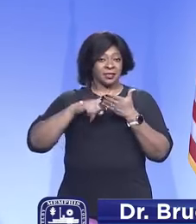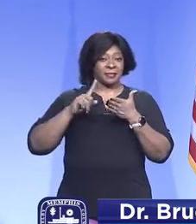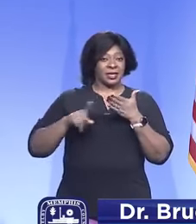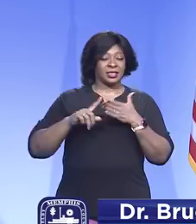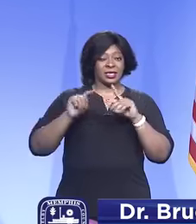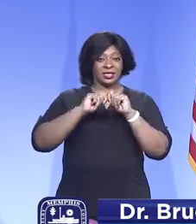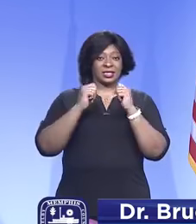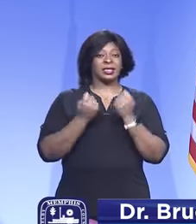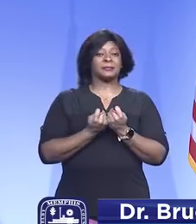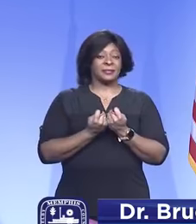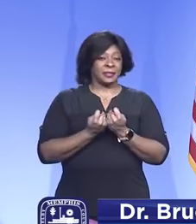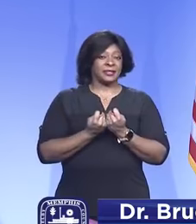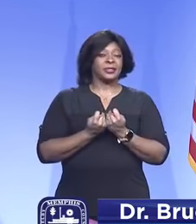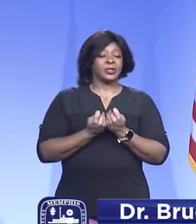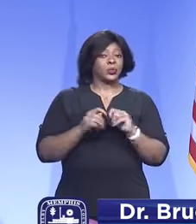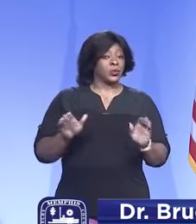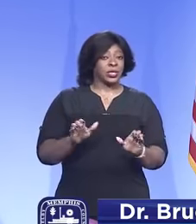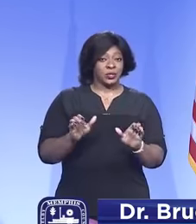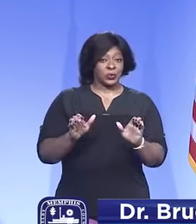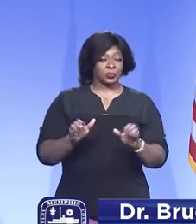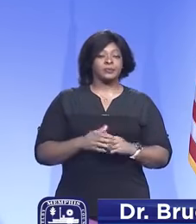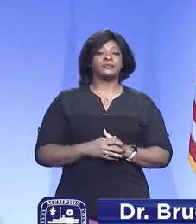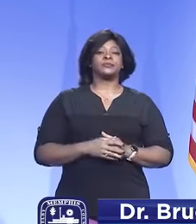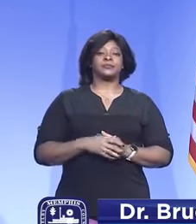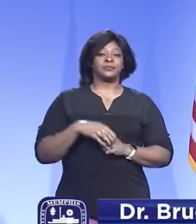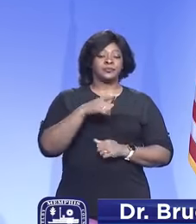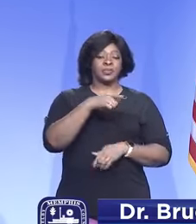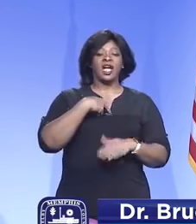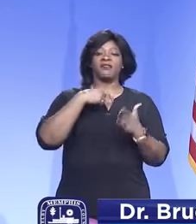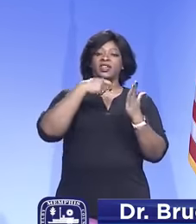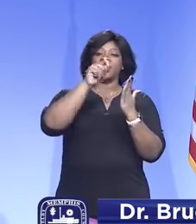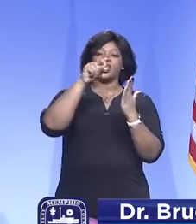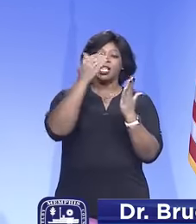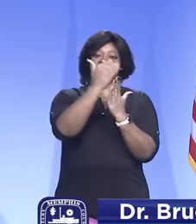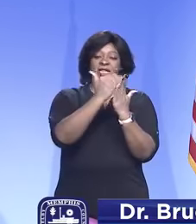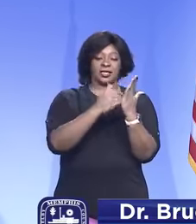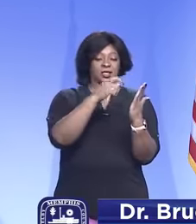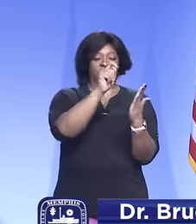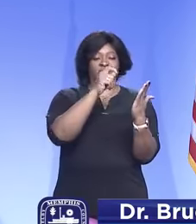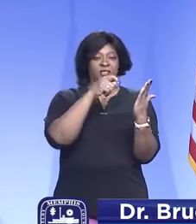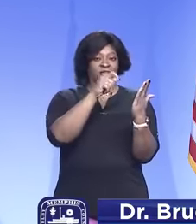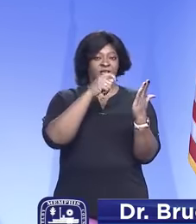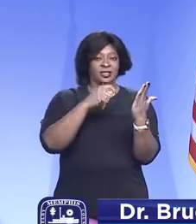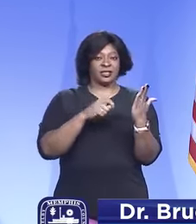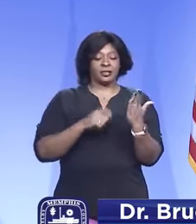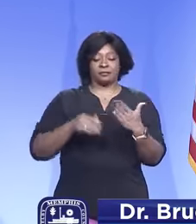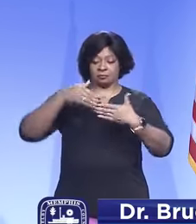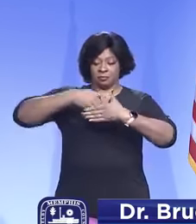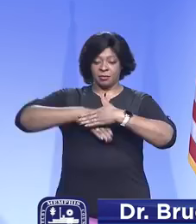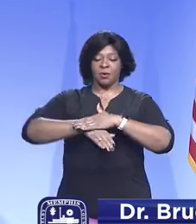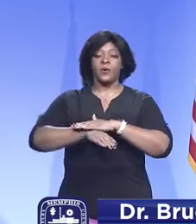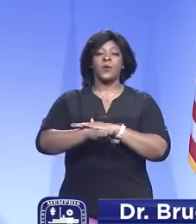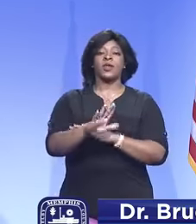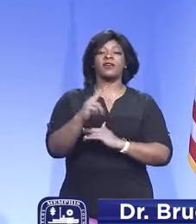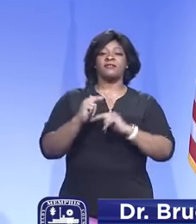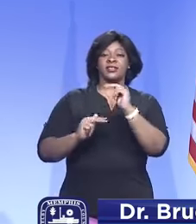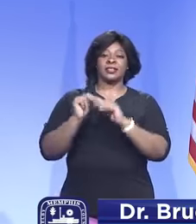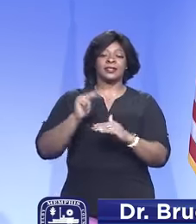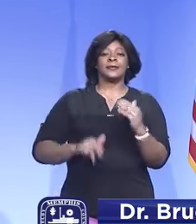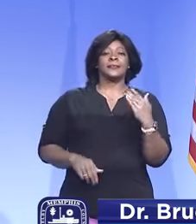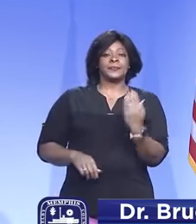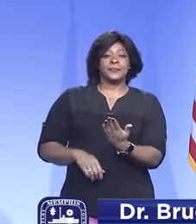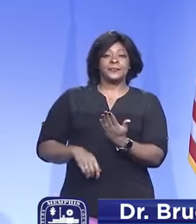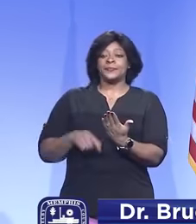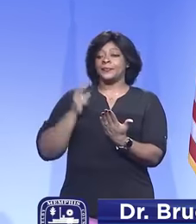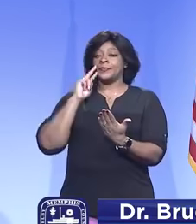inspection team do, they have a checklist. They enter into a facility and they